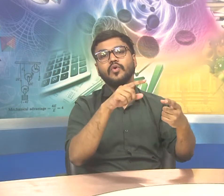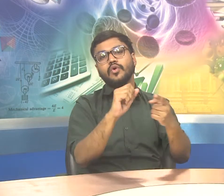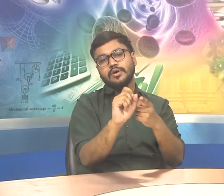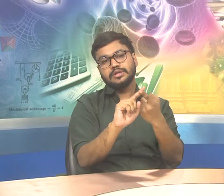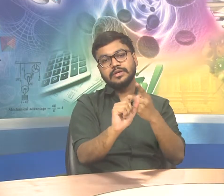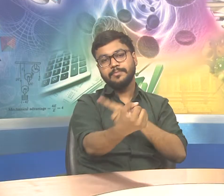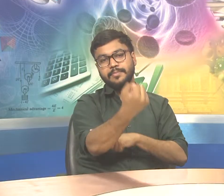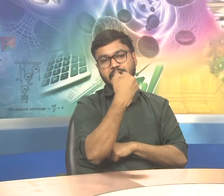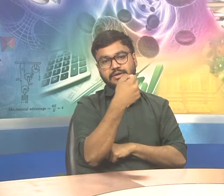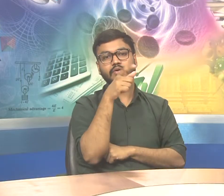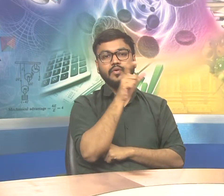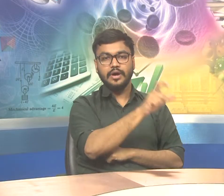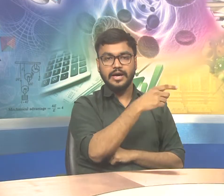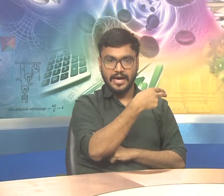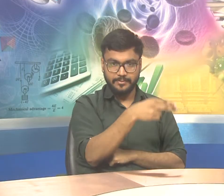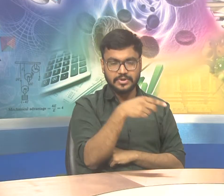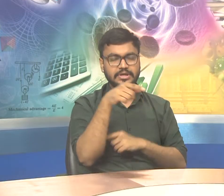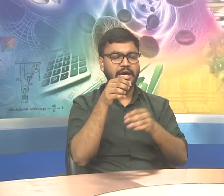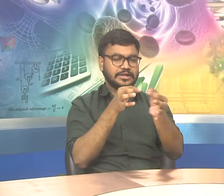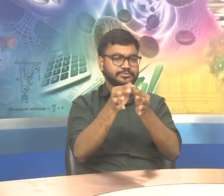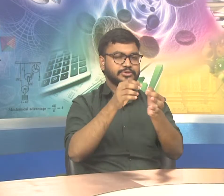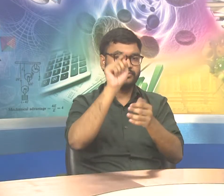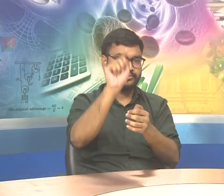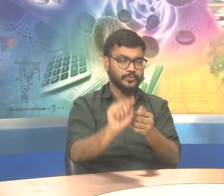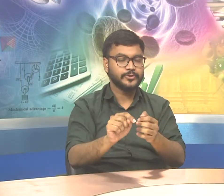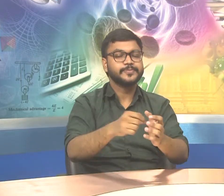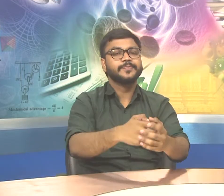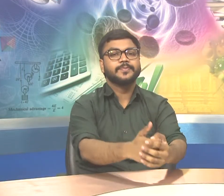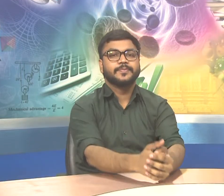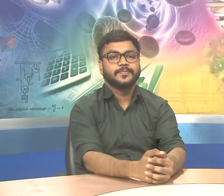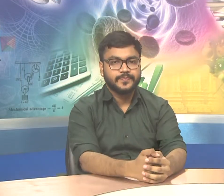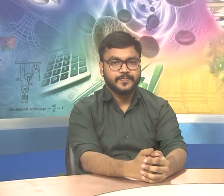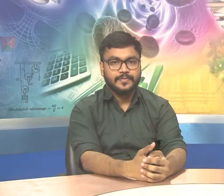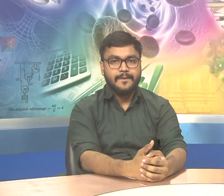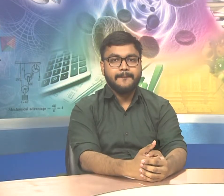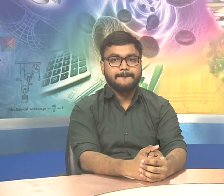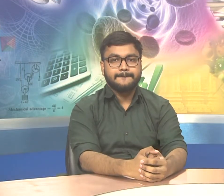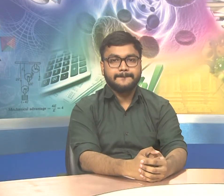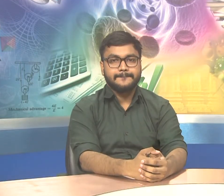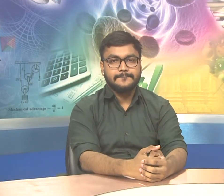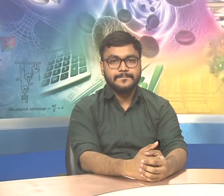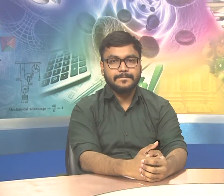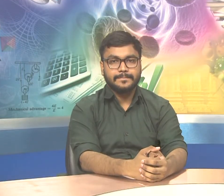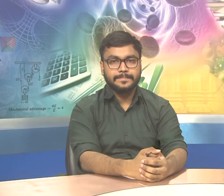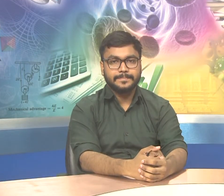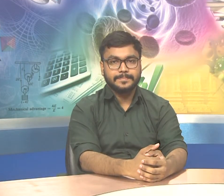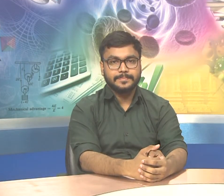transforms in chemical energy and it transforms in mechanical and so on.